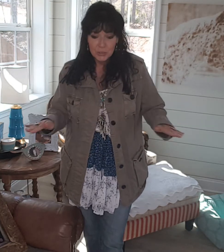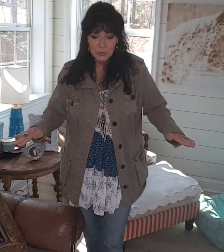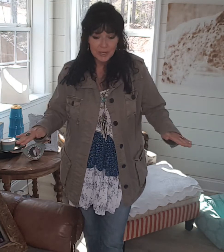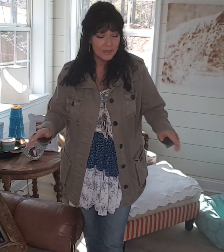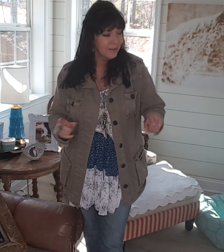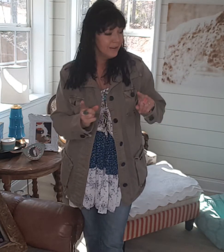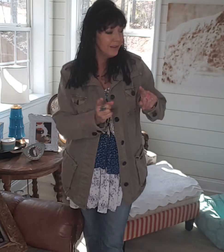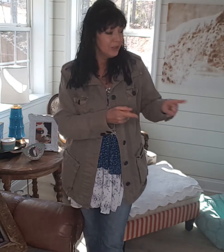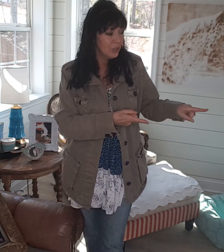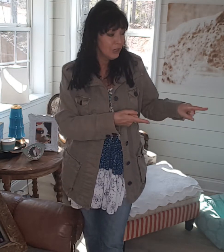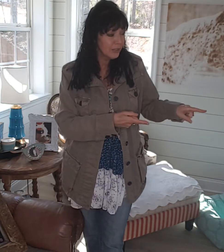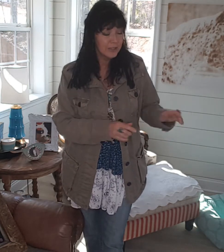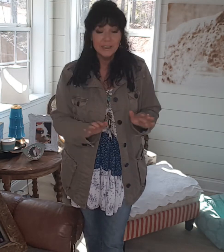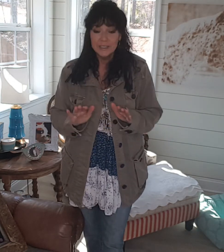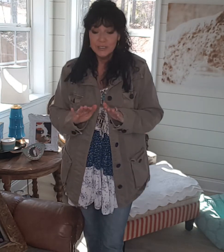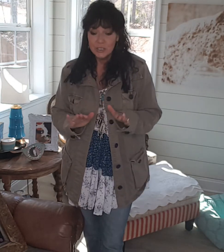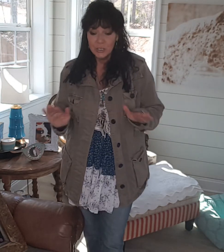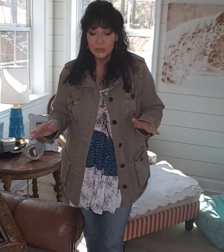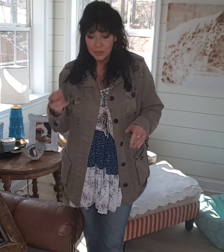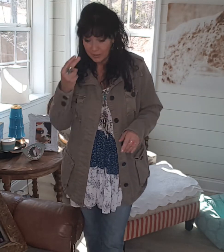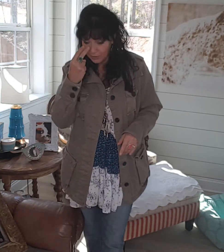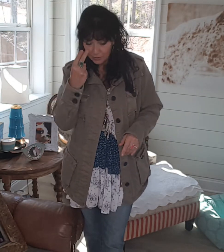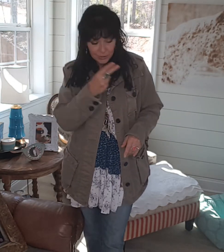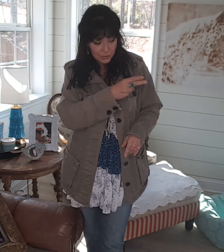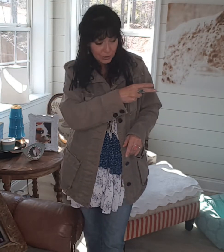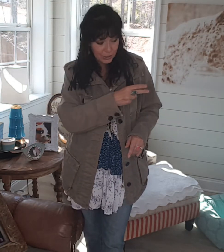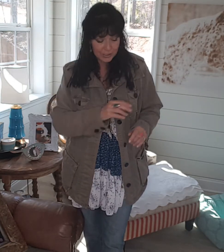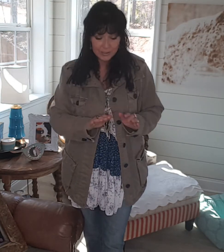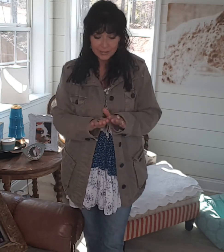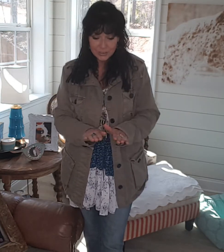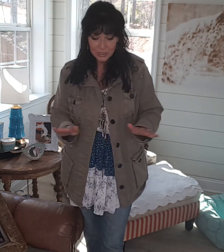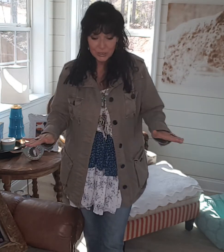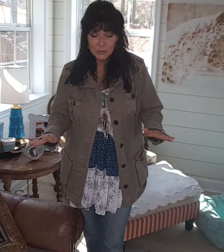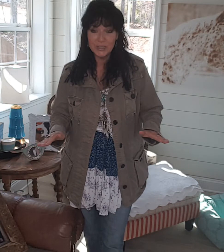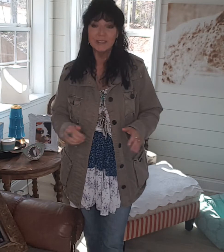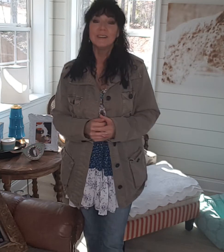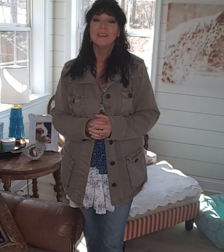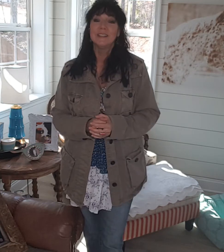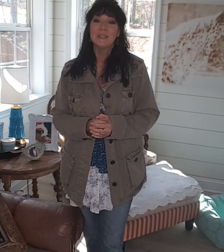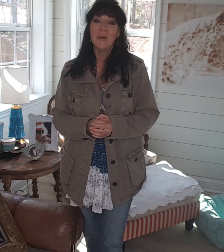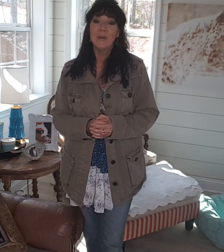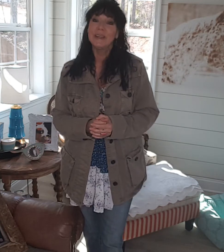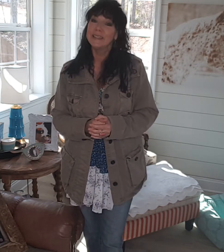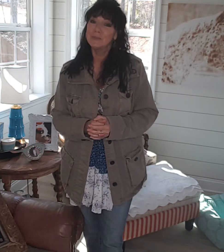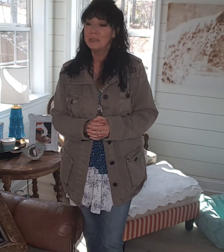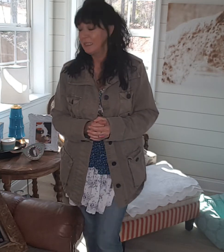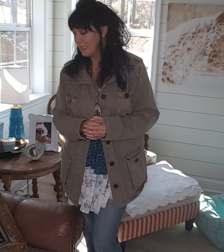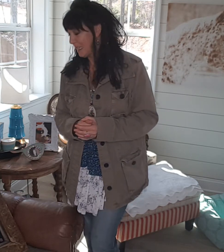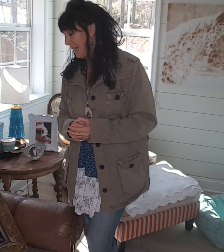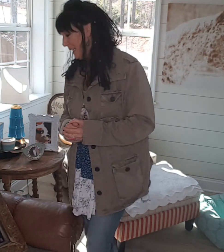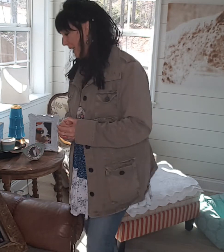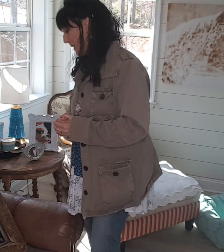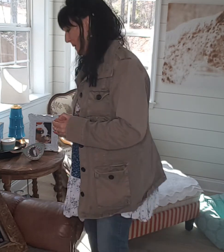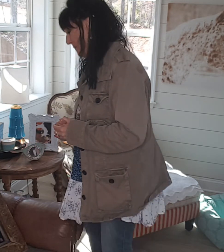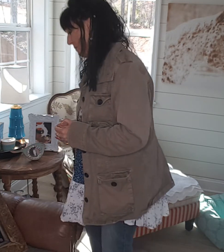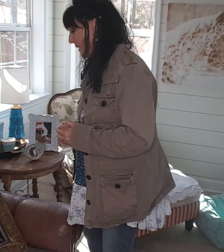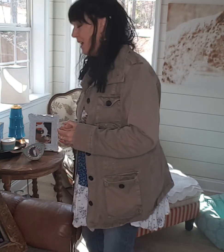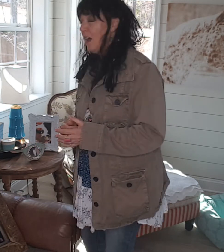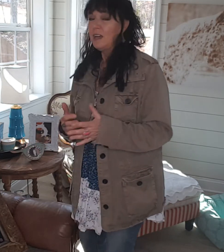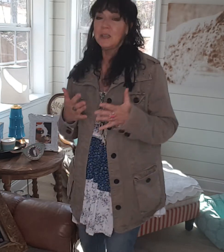children, look, children, look, children. So, and he gets really excited. I tell my